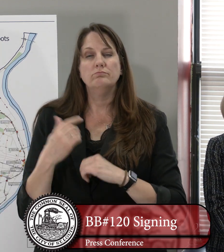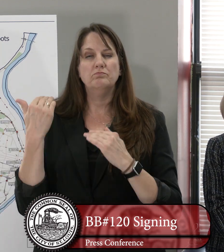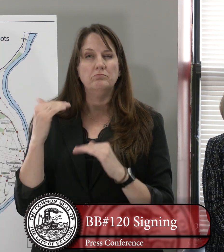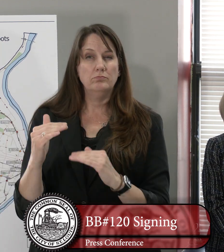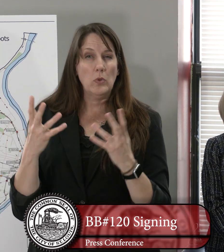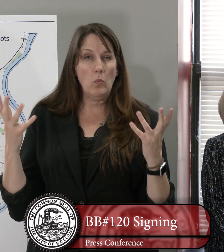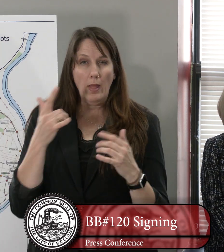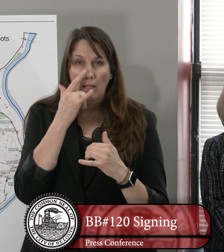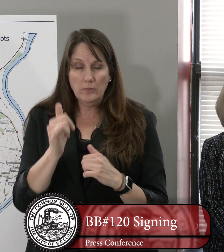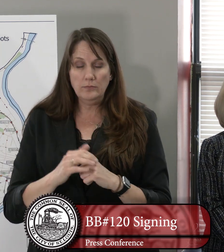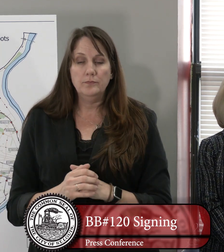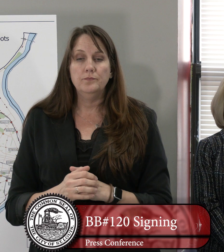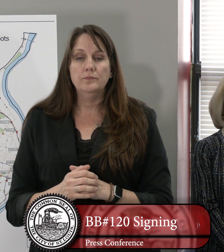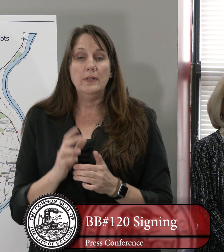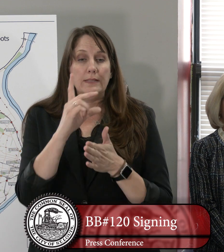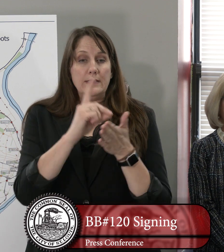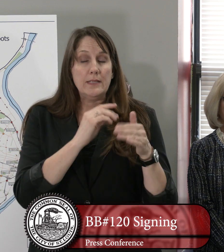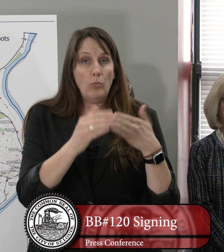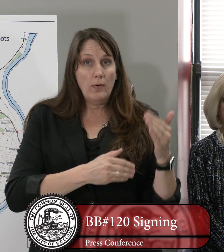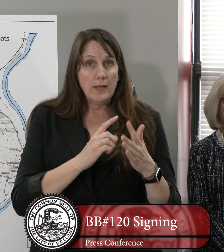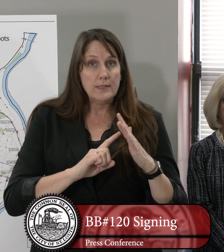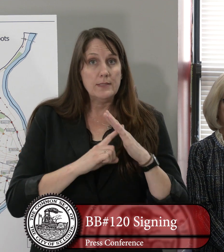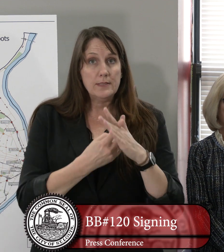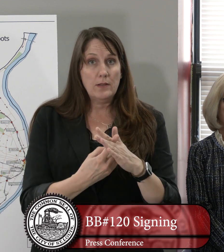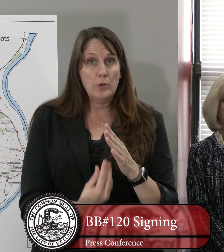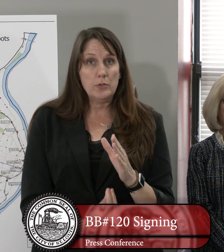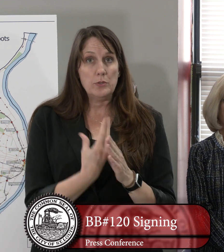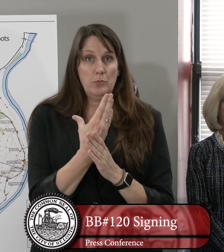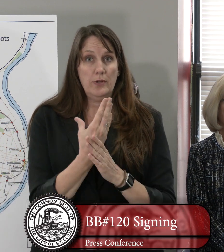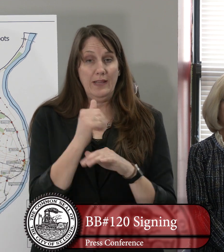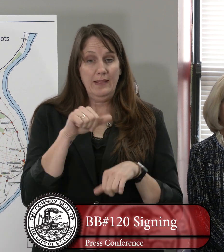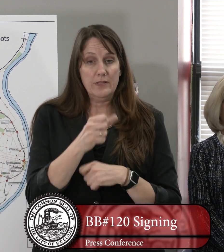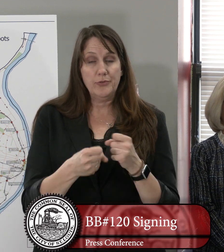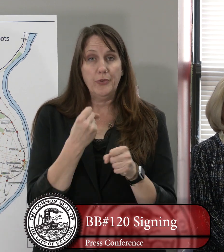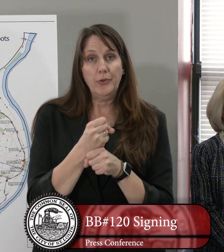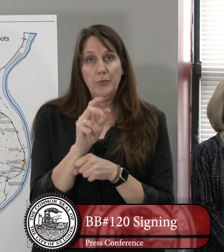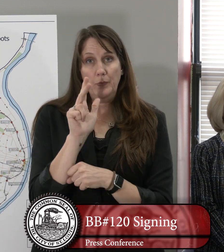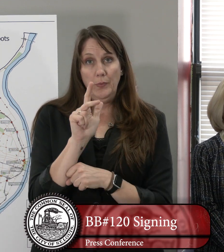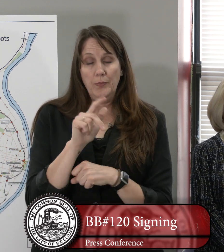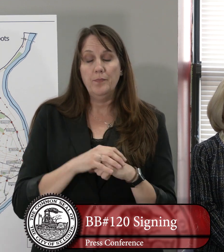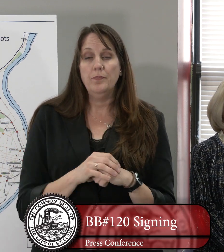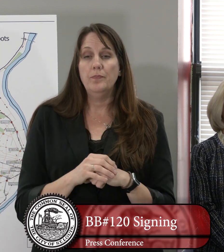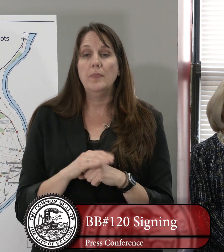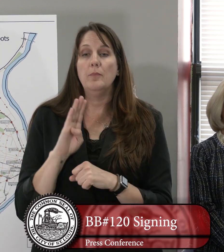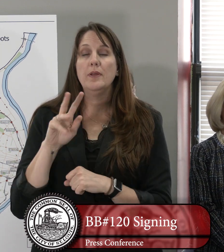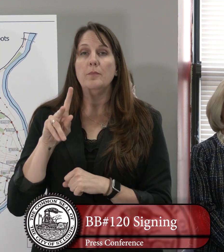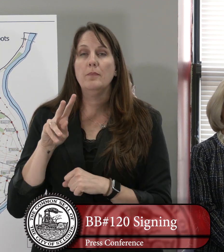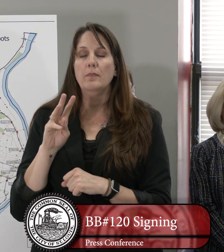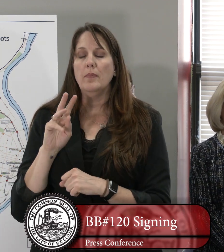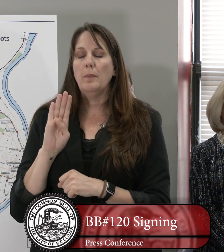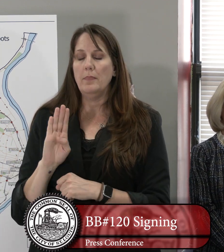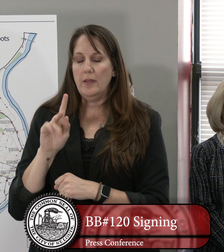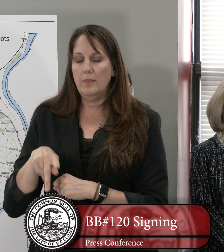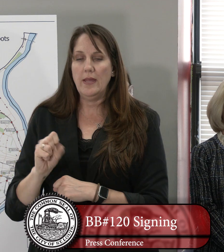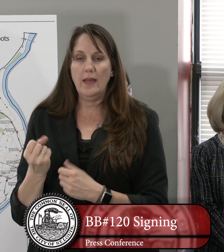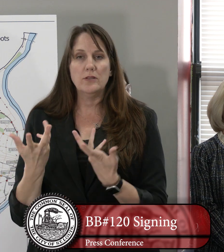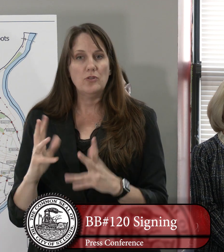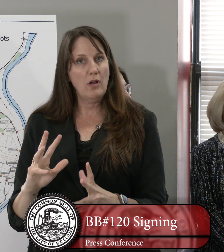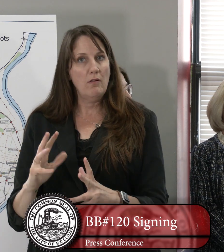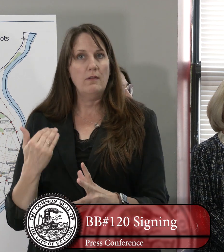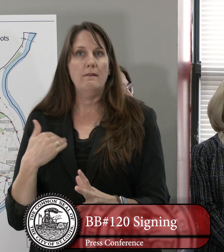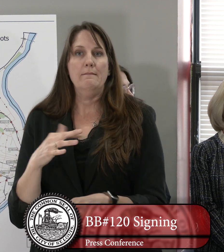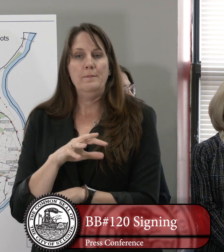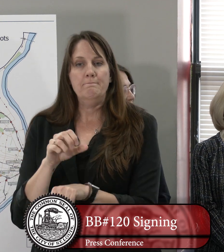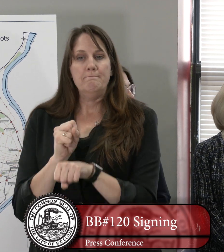as follows. The design process will begin in the spring of '23, and BPS has already retained designers and consultants